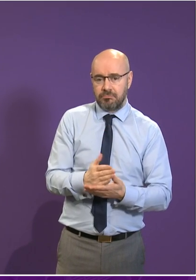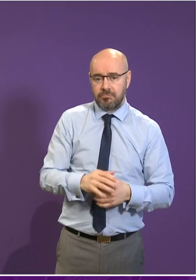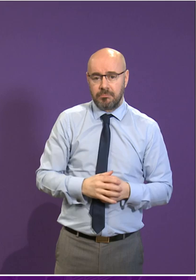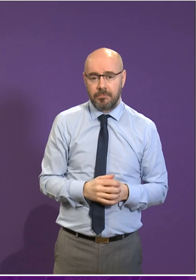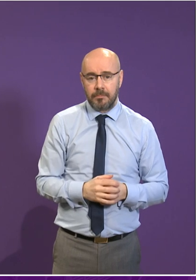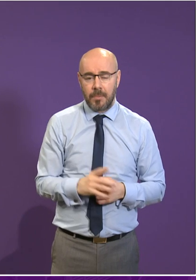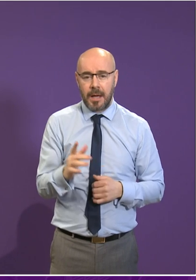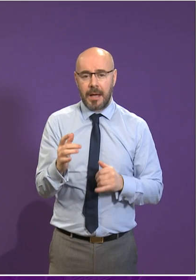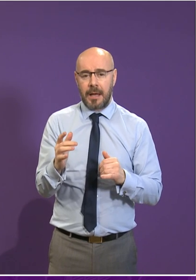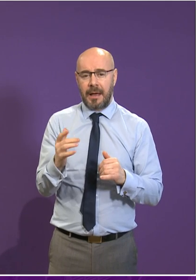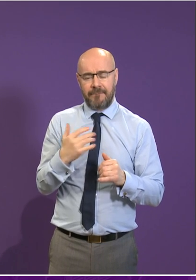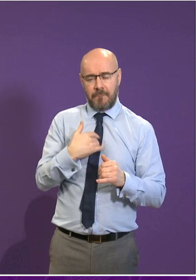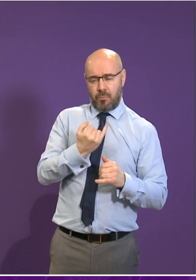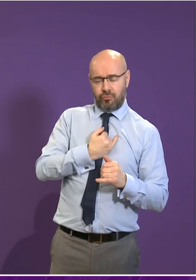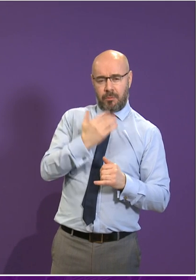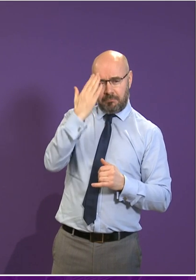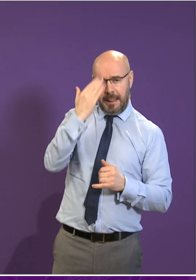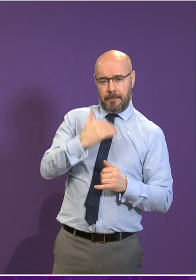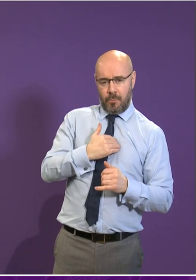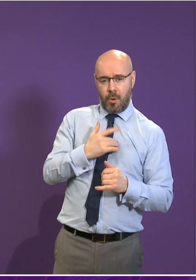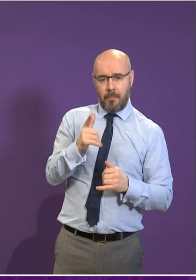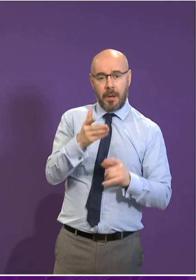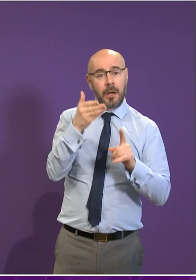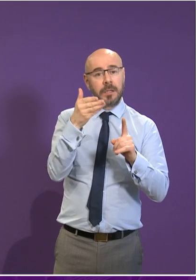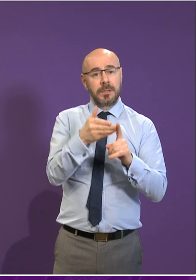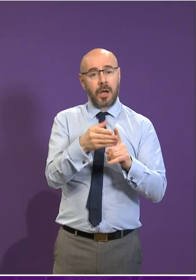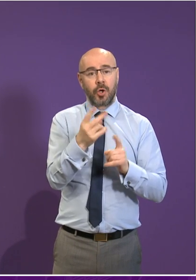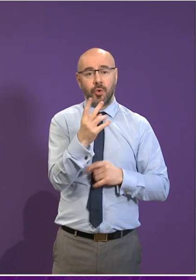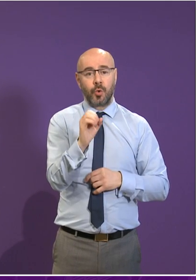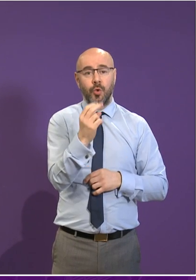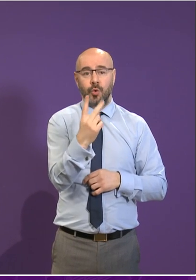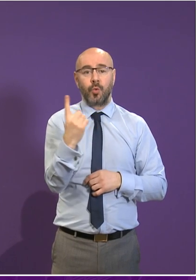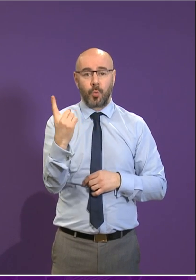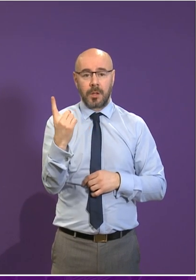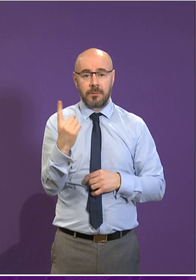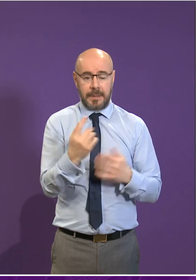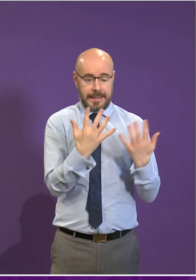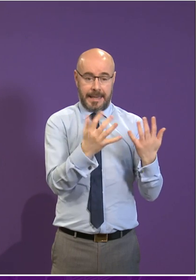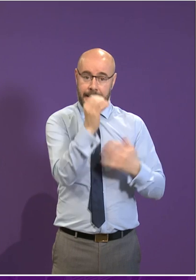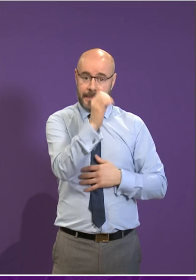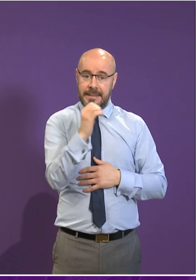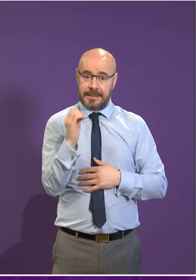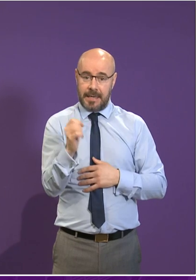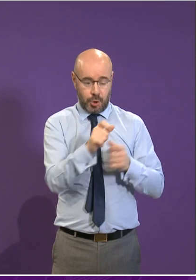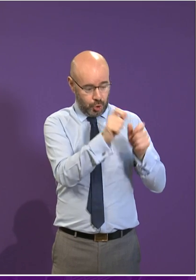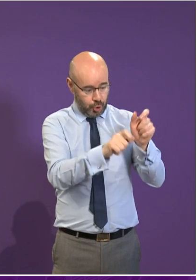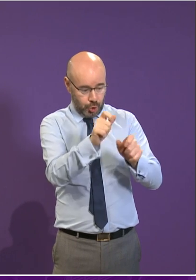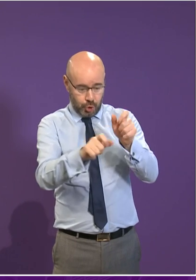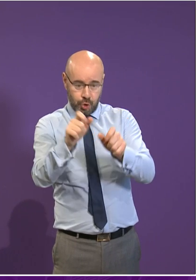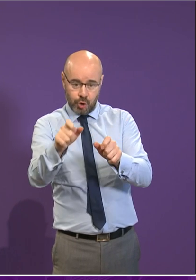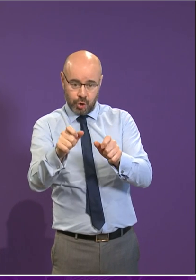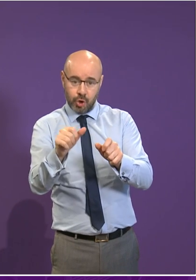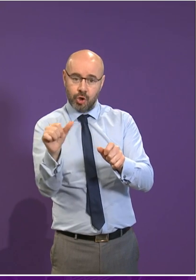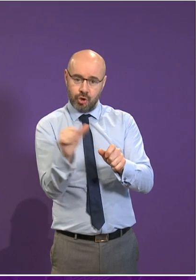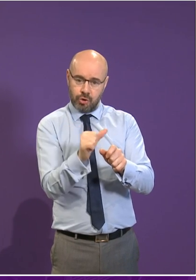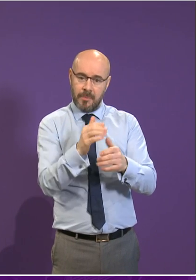Remind me, correct me if I'm wrong, but the target by 2021 is that 10% of students should come from